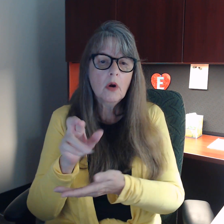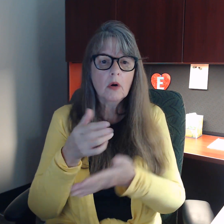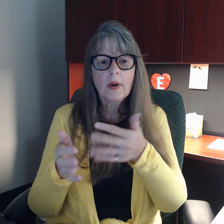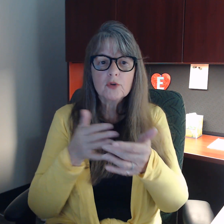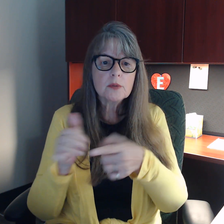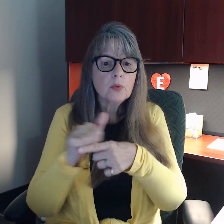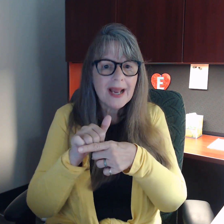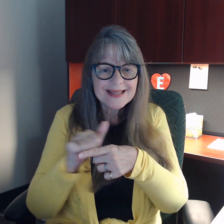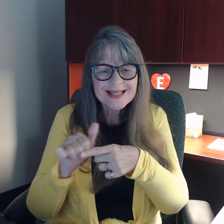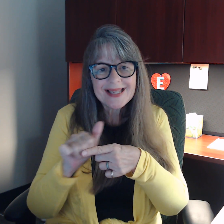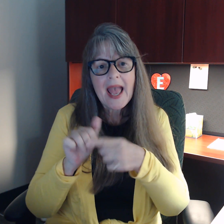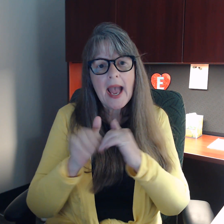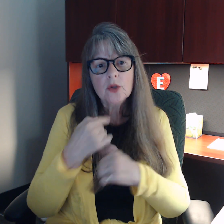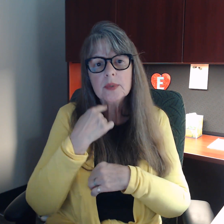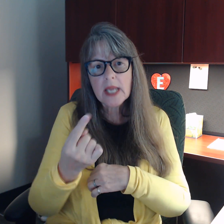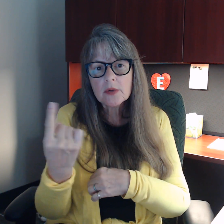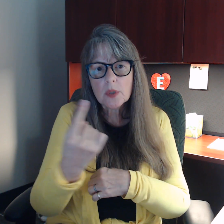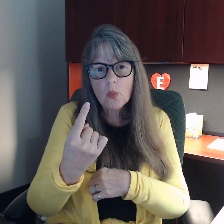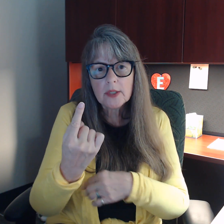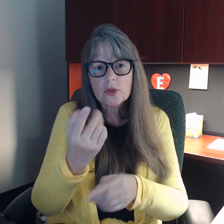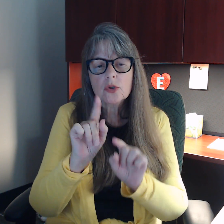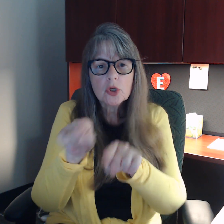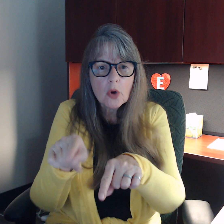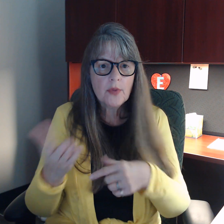whatever, just practice how you would tell someone to go there.